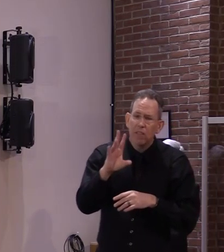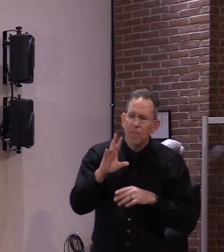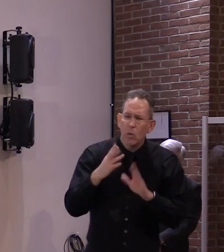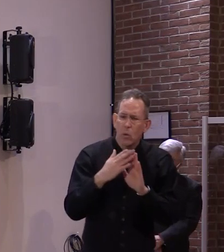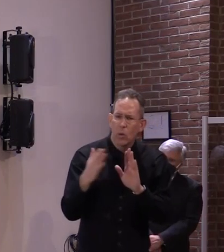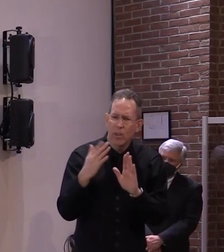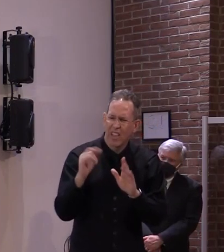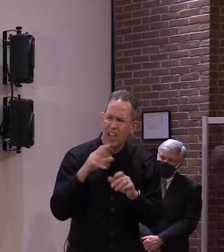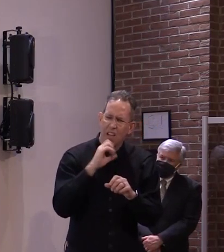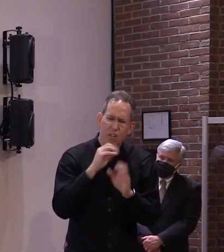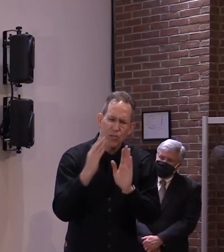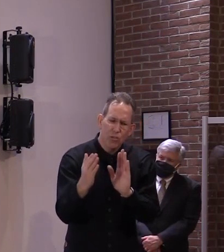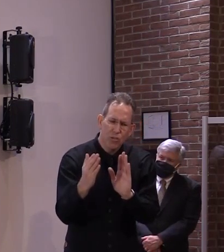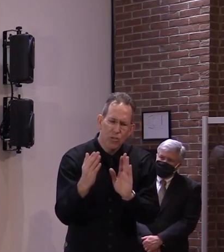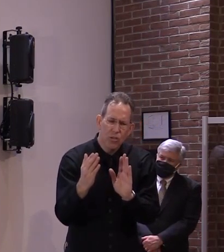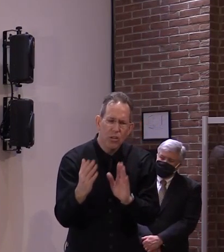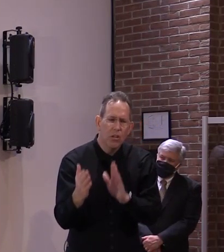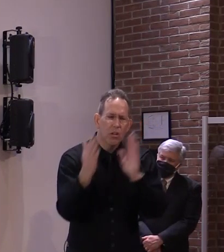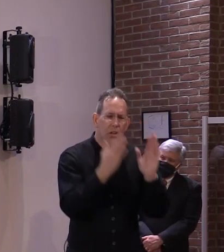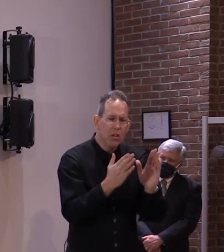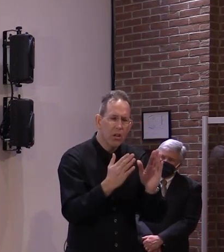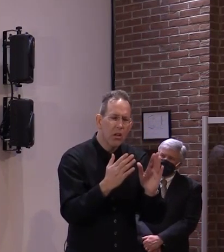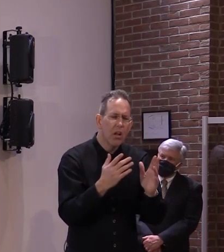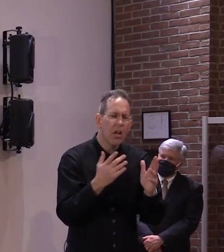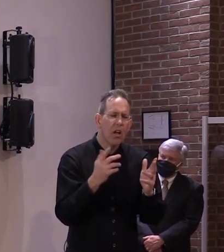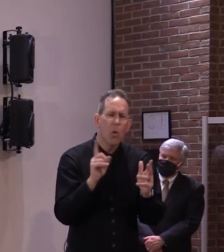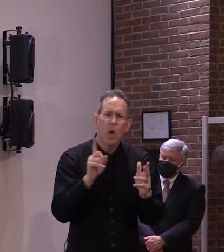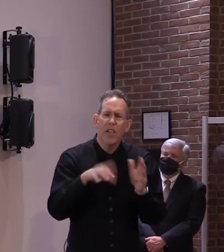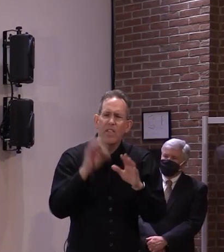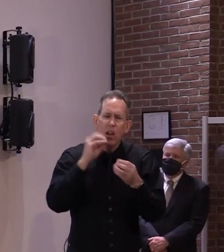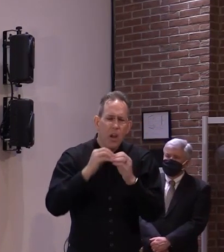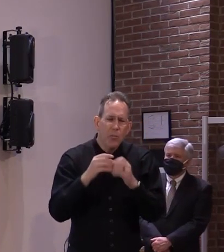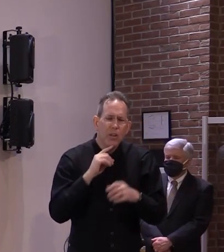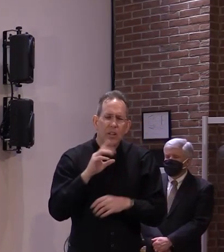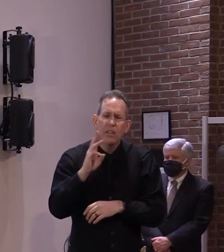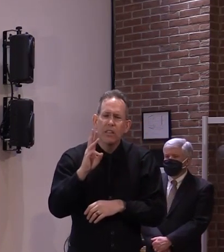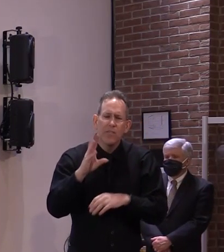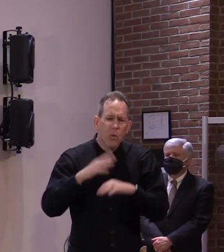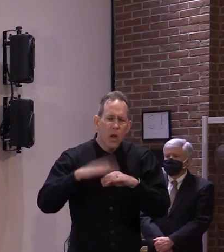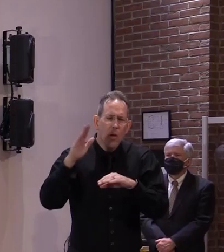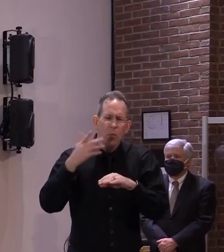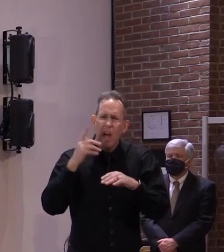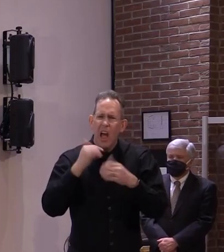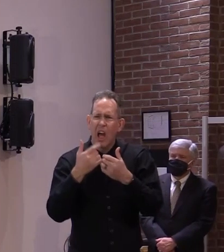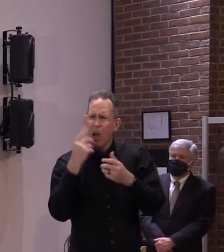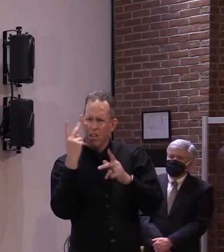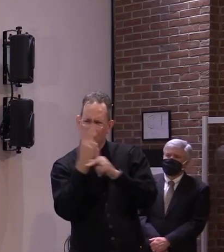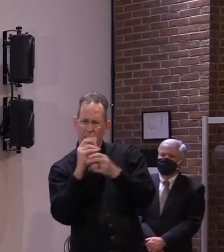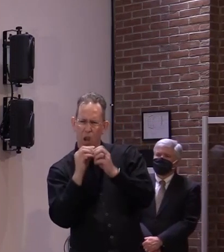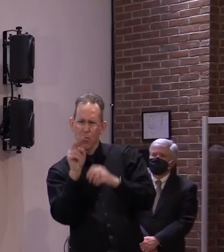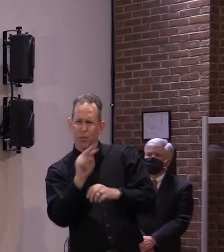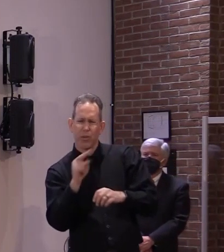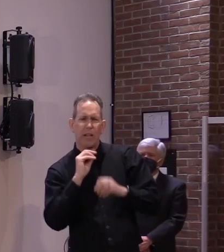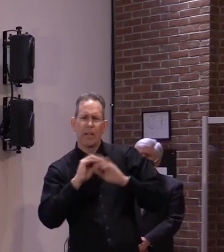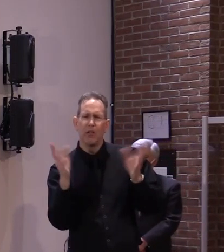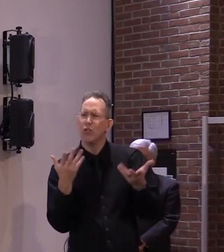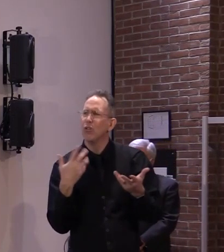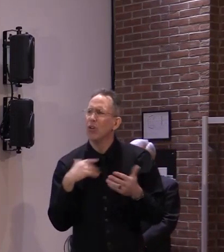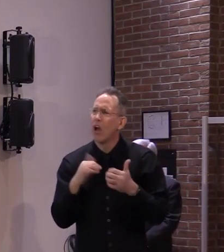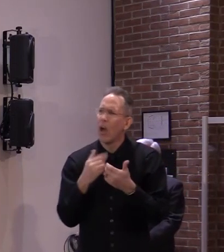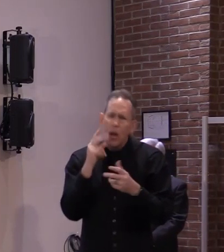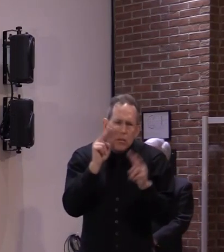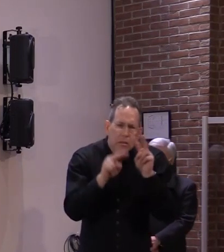70 and older age band, for example. Ah, okay. It also only gives the percent vaccinated, not percent registered,